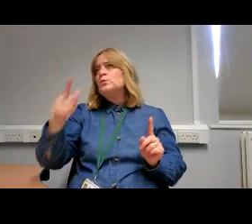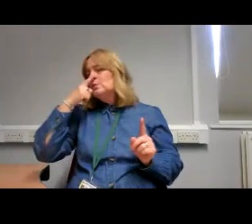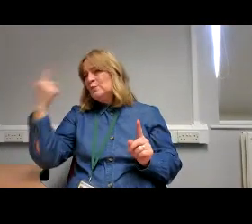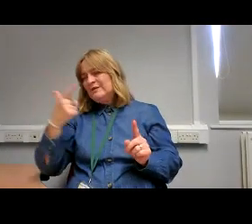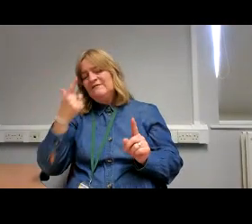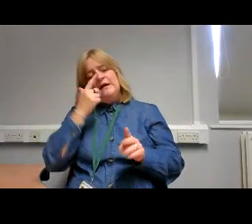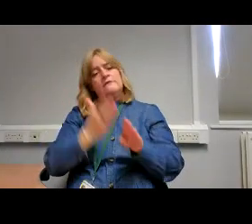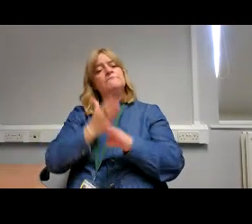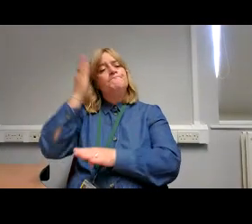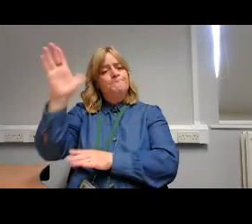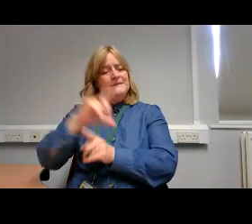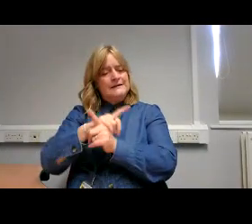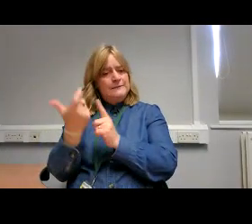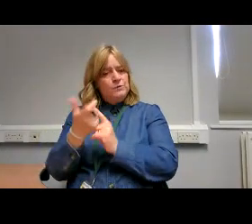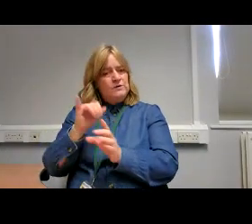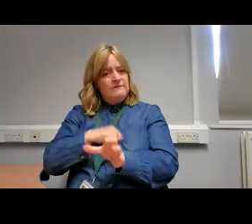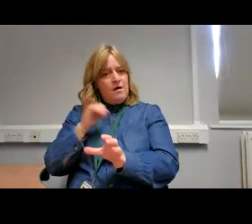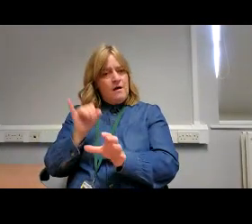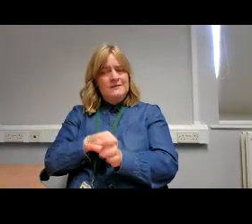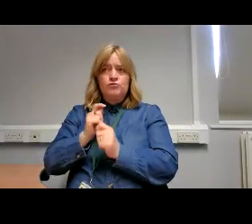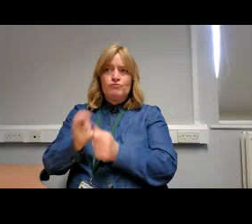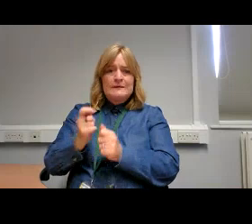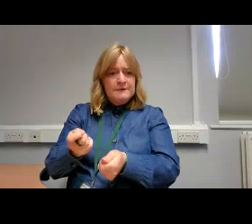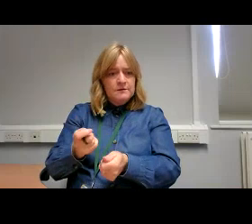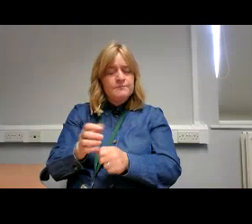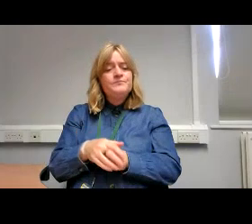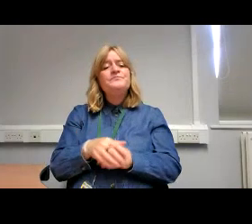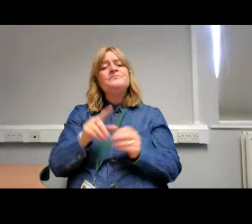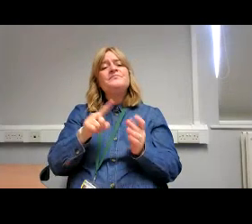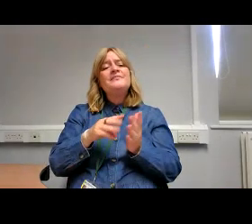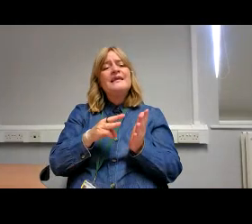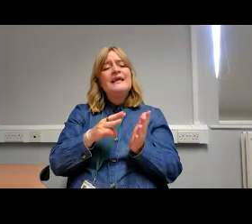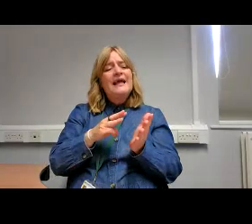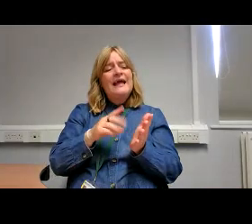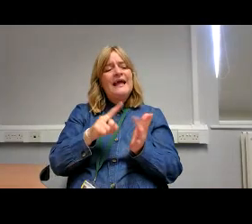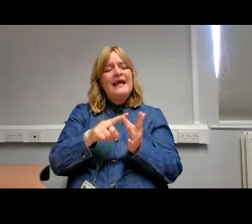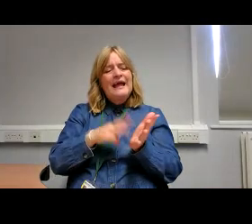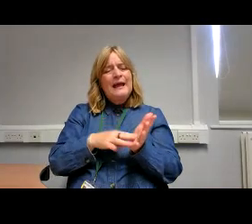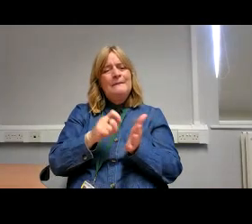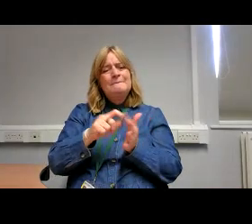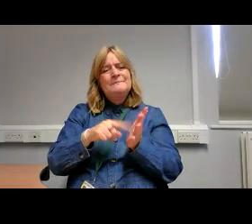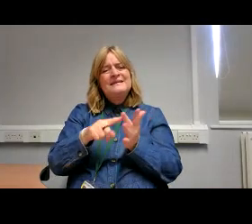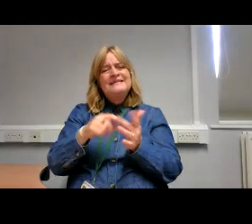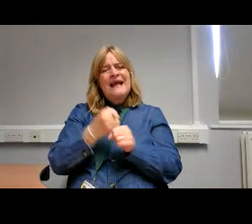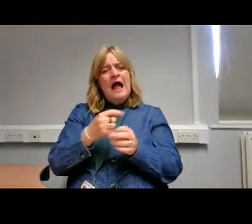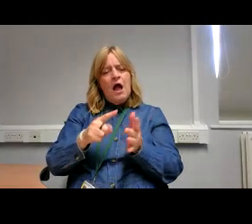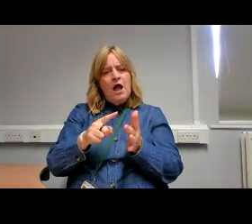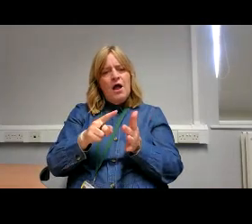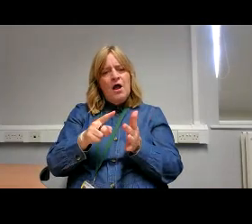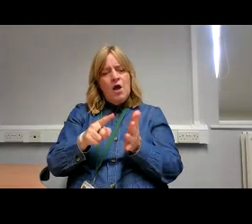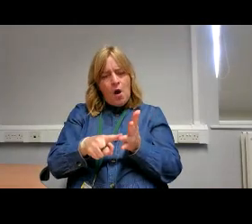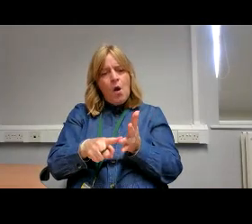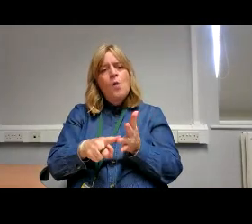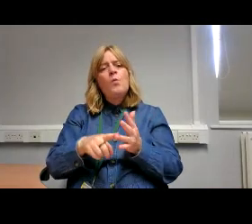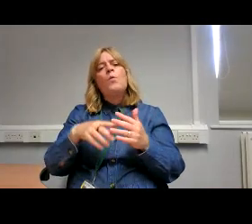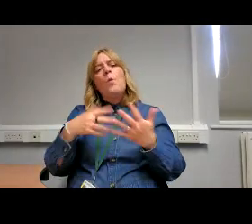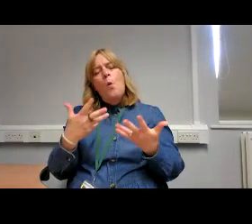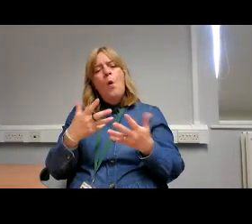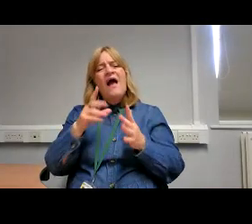seen in community pharmacy and treated. Impetigo and infected insect bites, you would have to be over